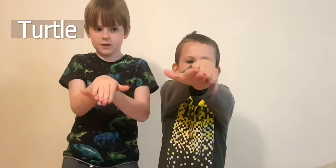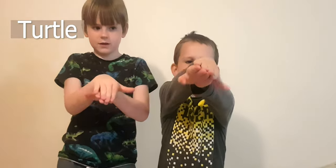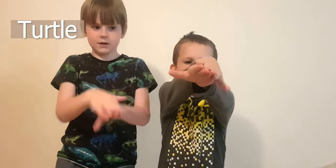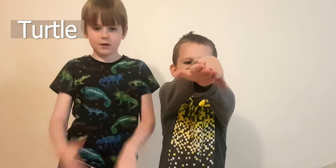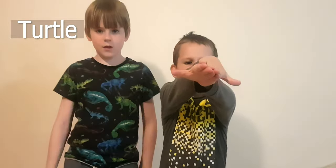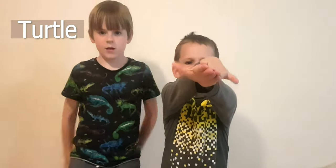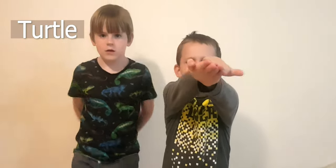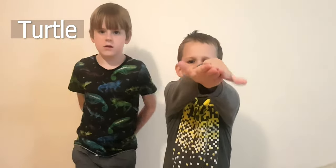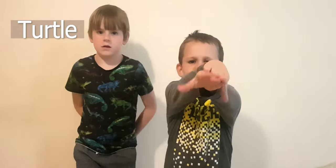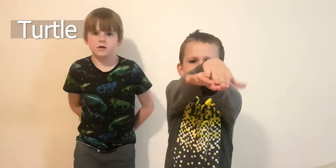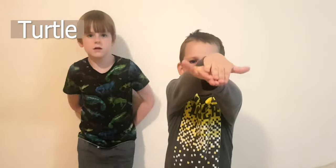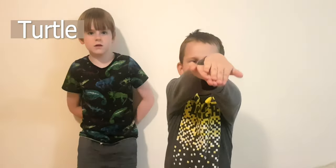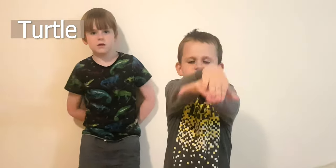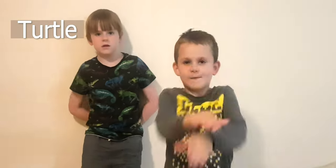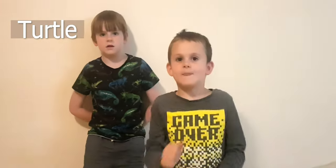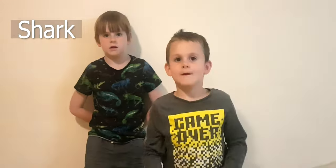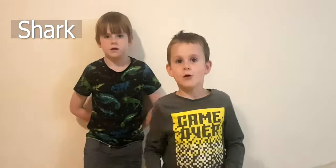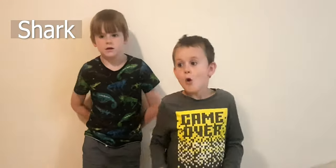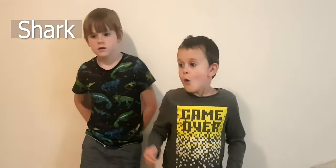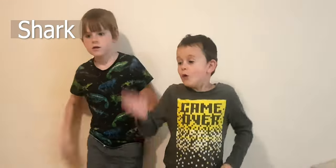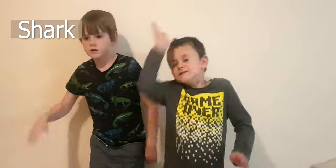turtle again. Turtle, what about shark?